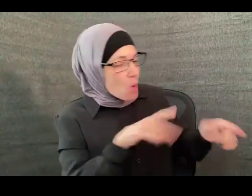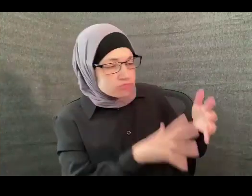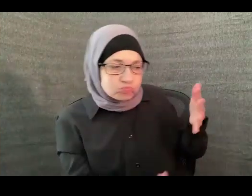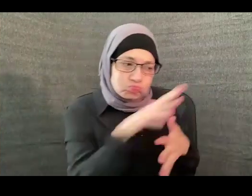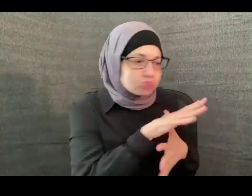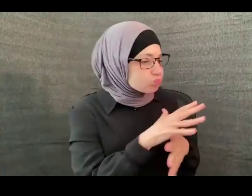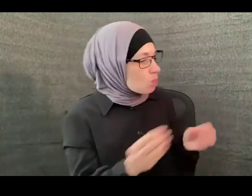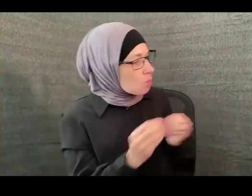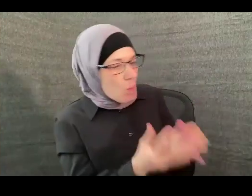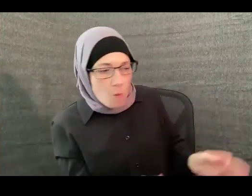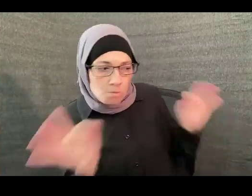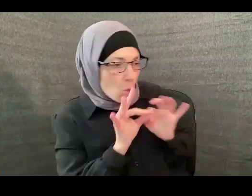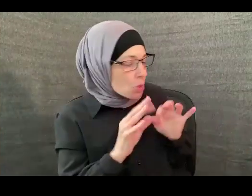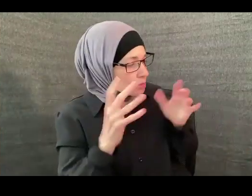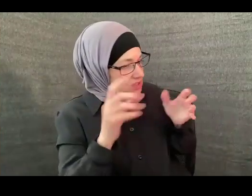So Allah